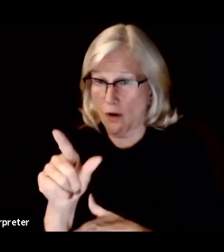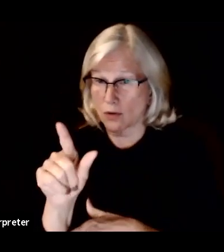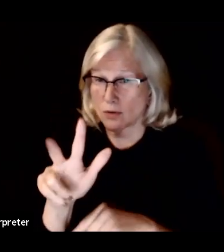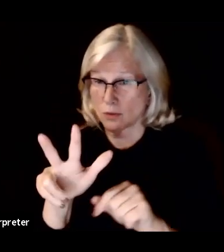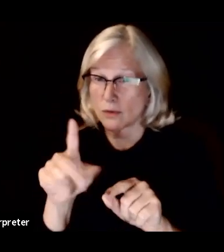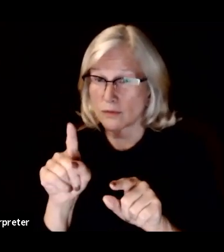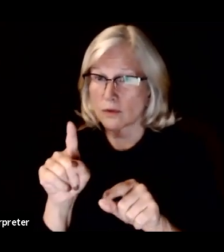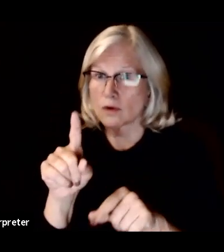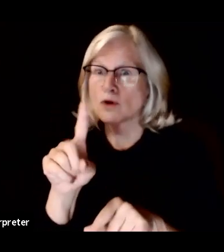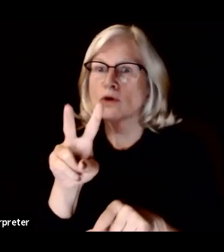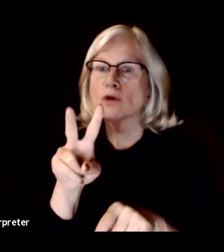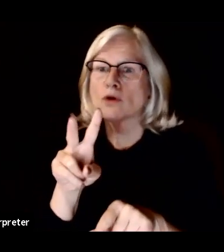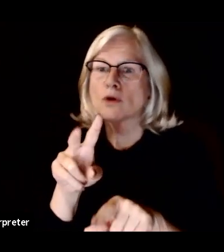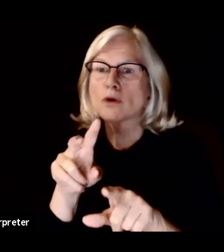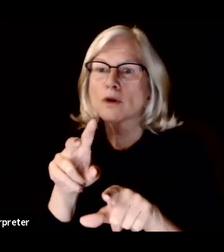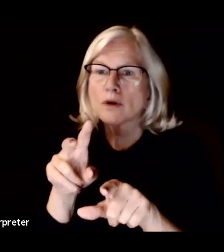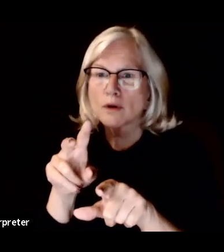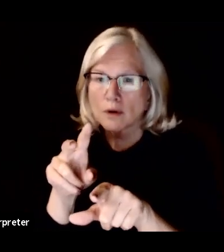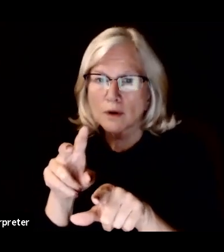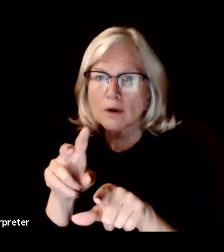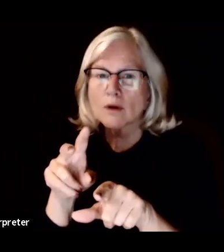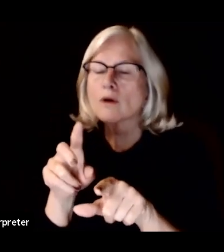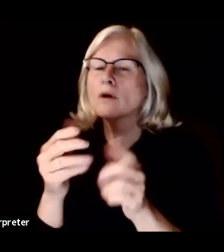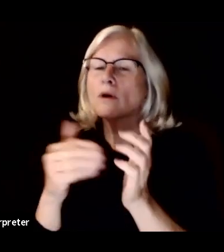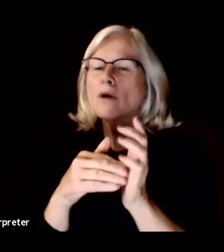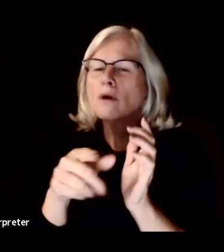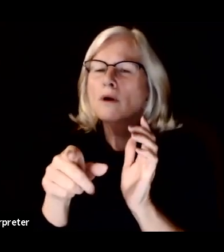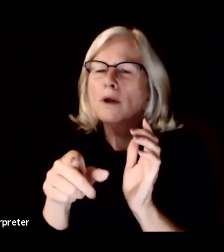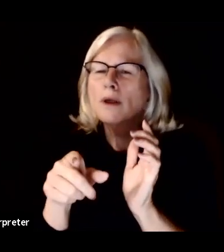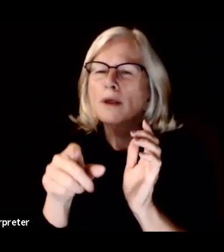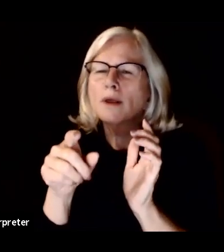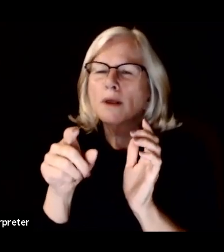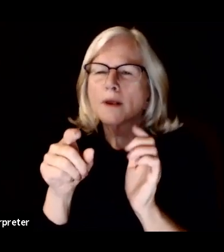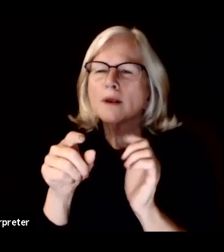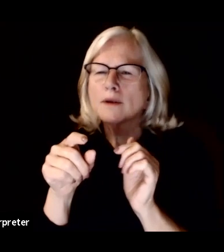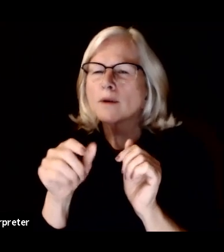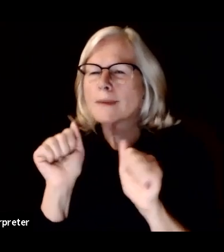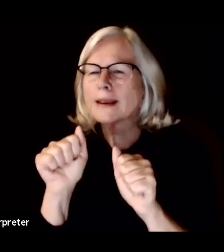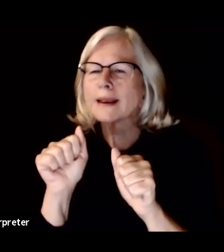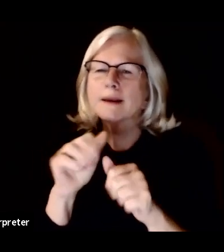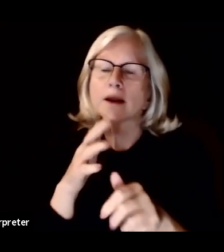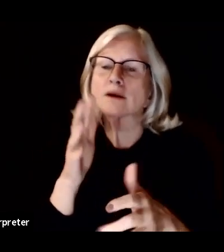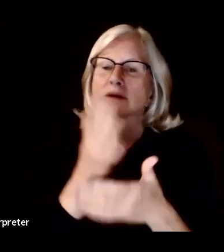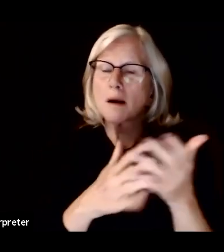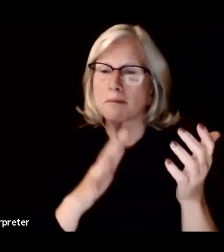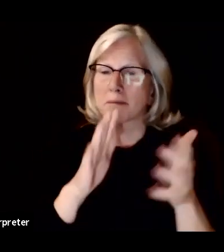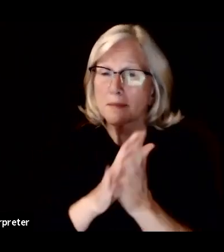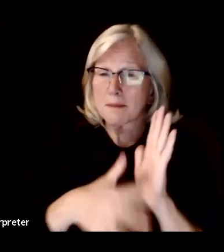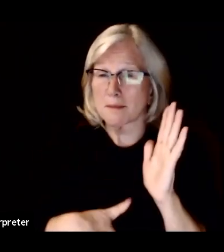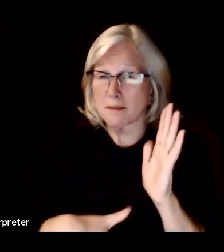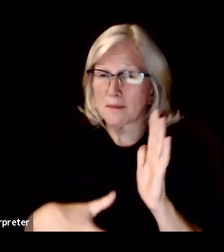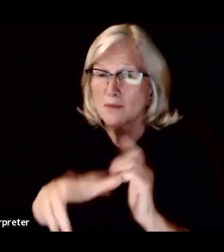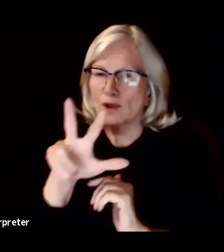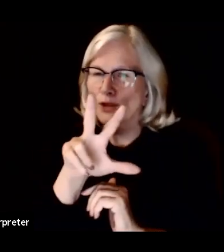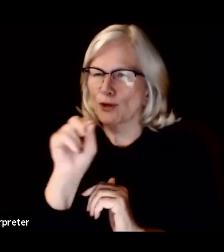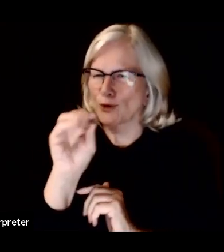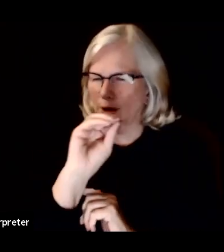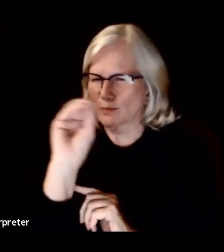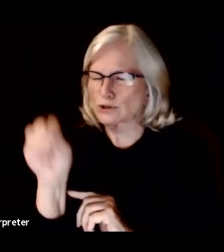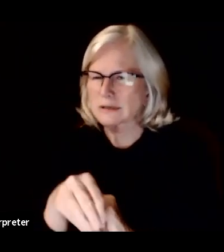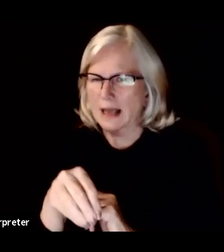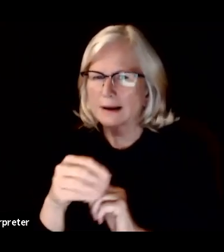women of childbearing age. And so that represented roughly 30% of our cases. And childbearing